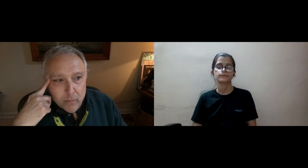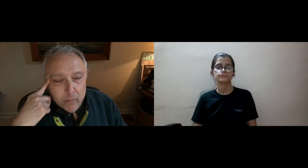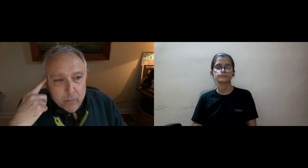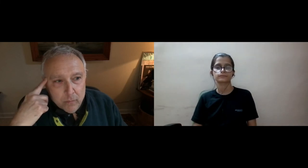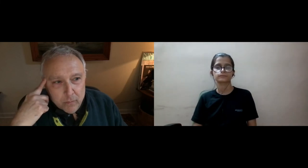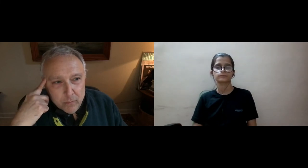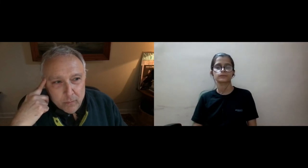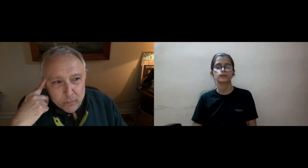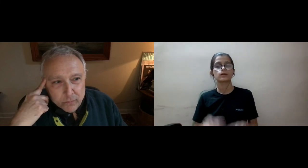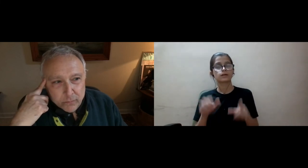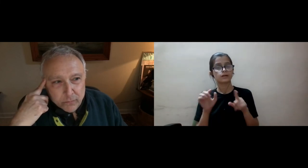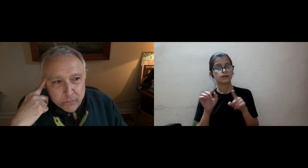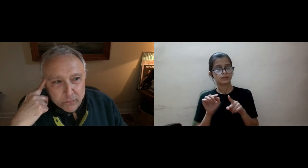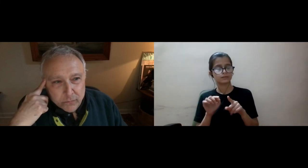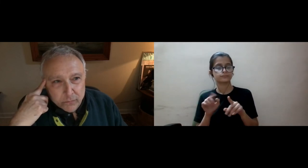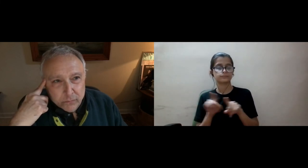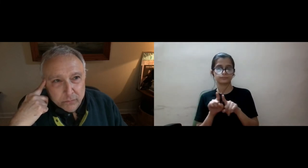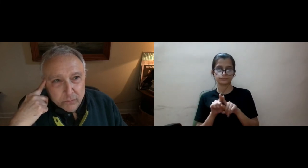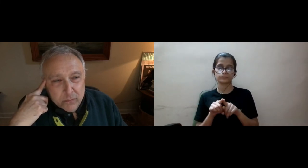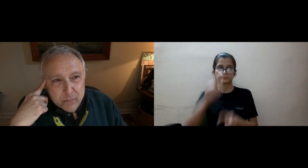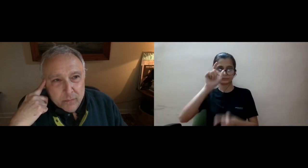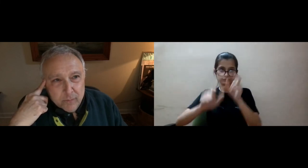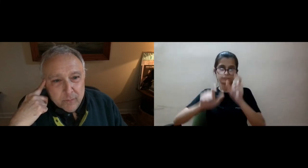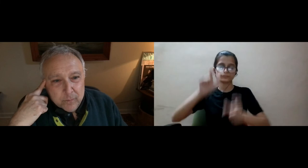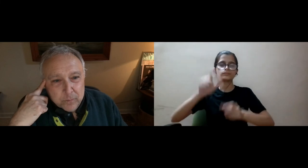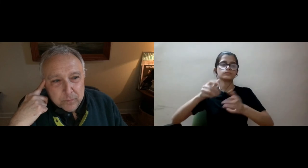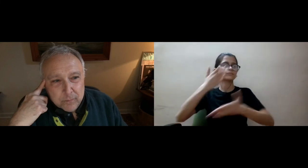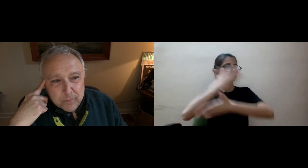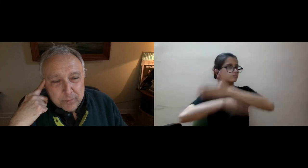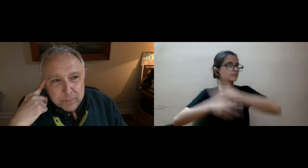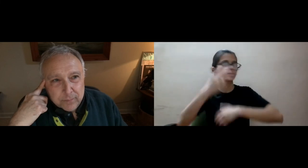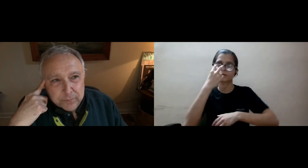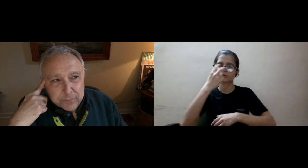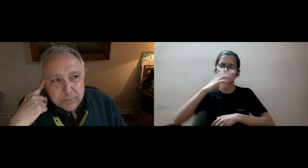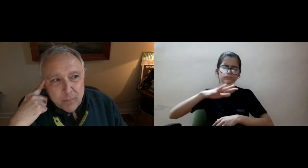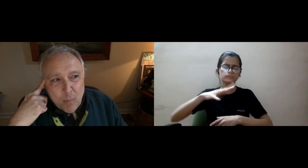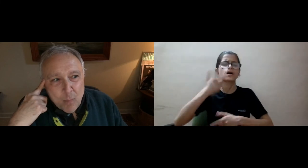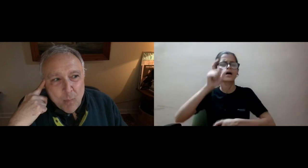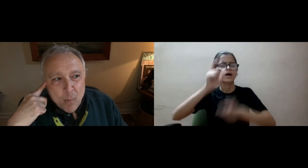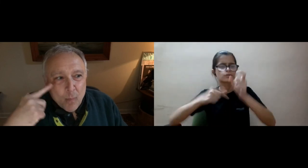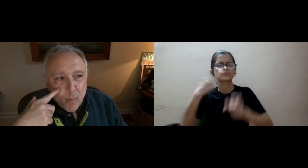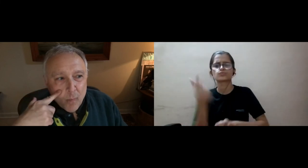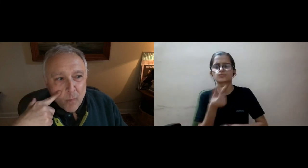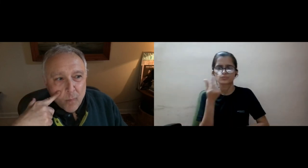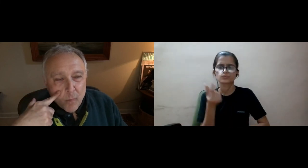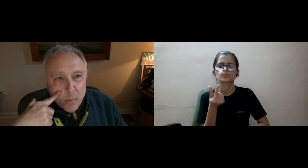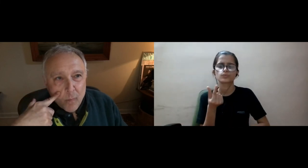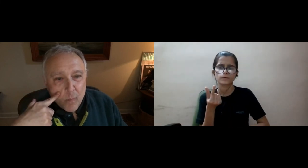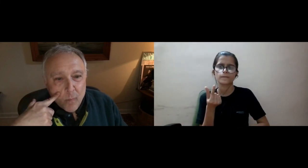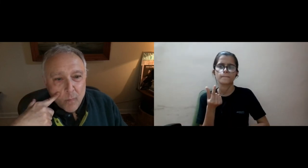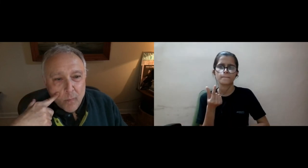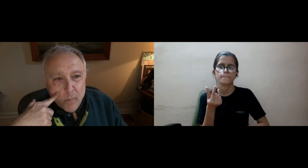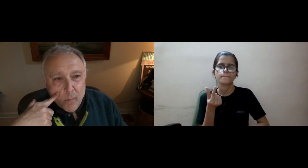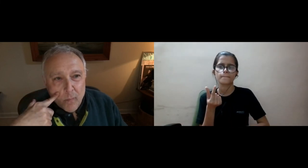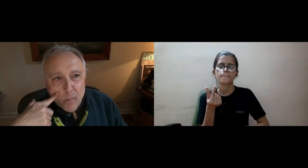in that essay, it is said that the use of differently able for visually challenged people is not a term